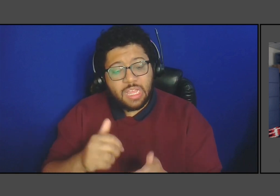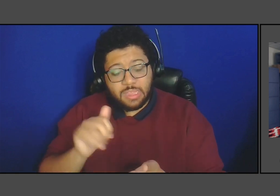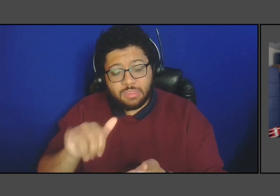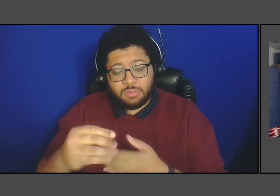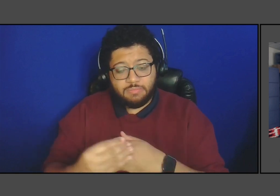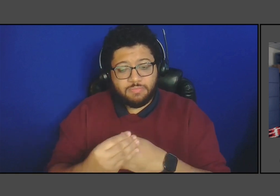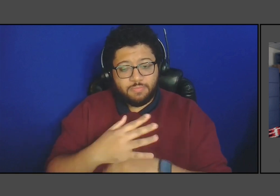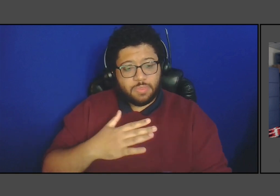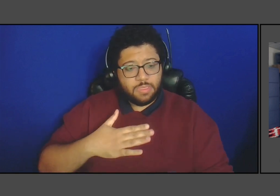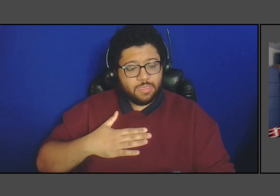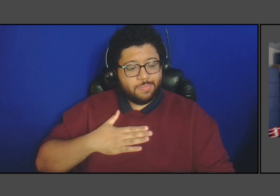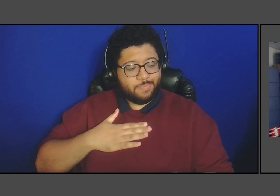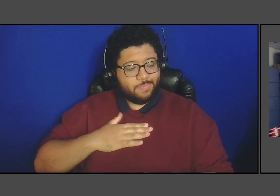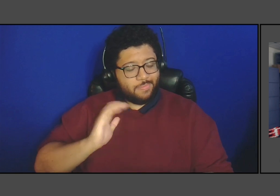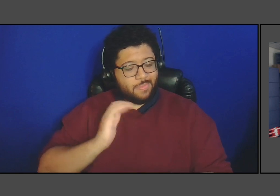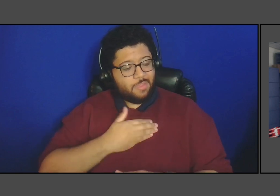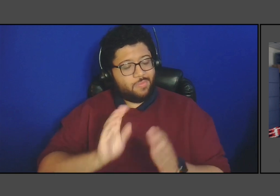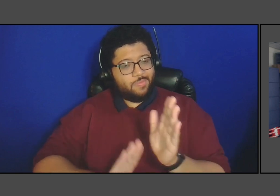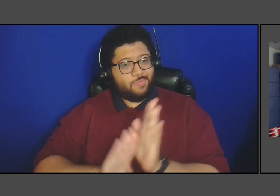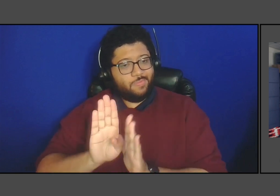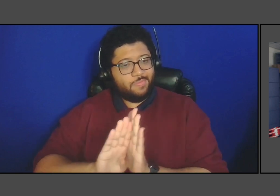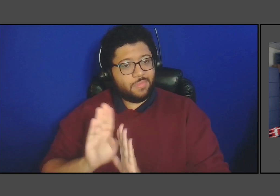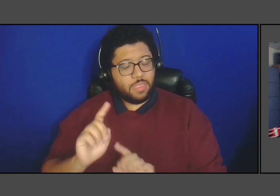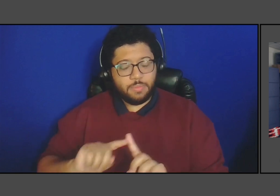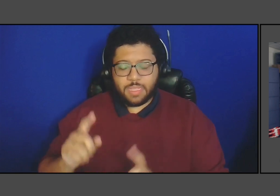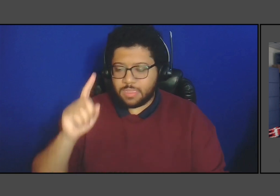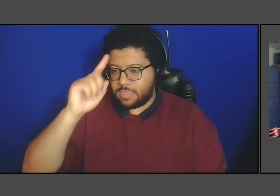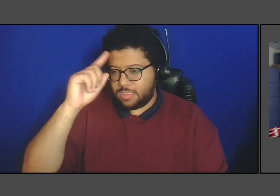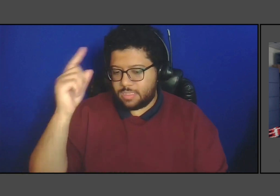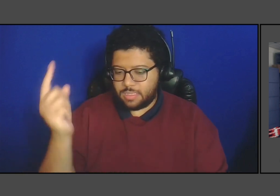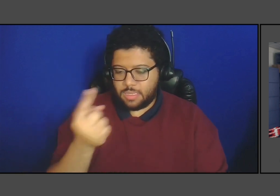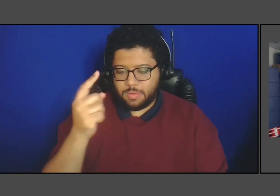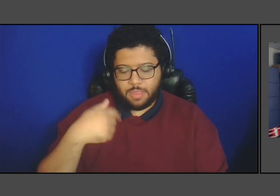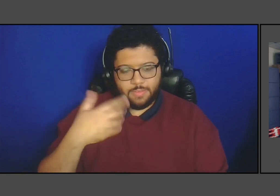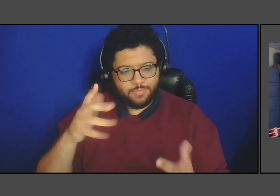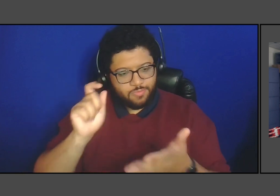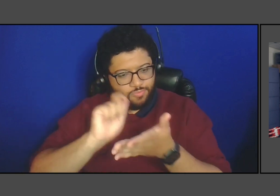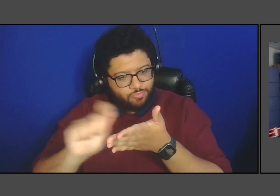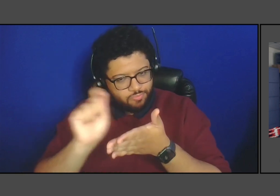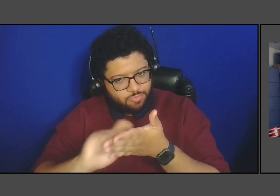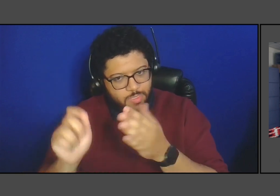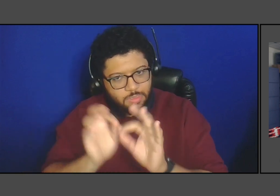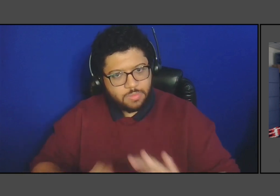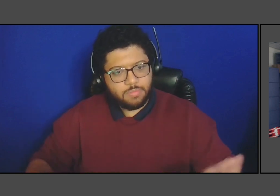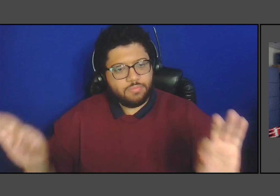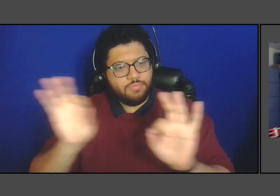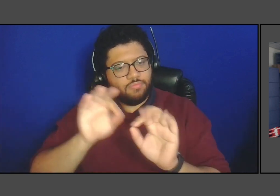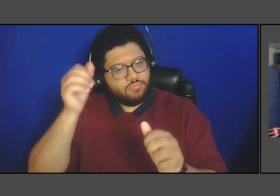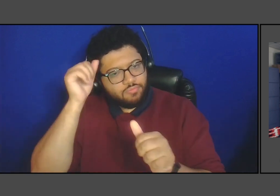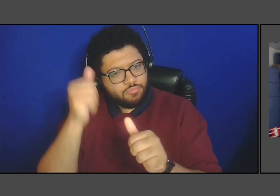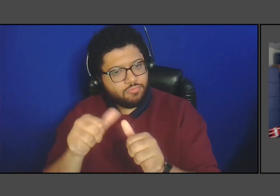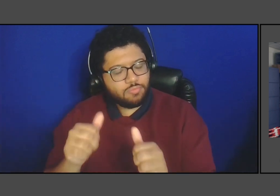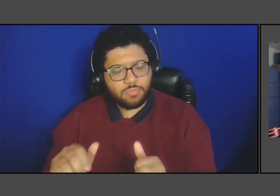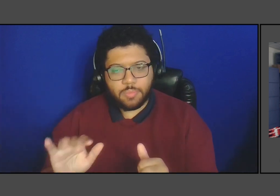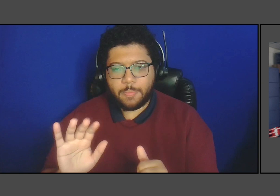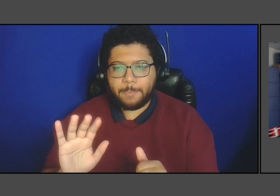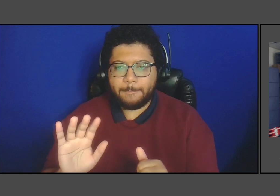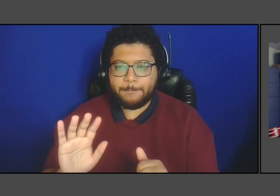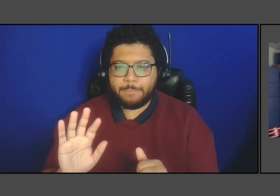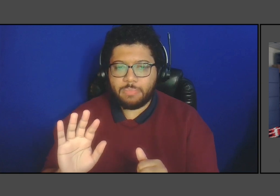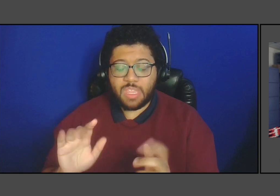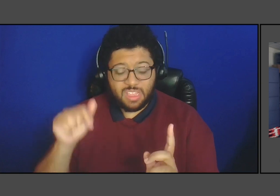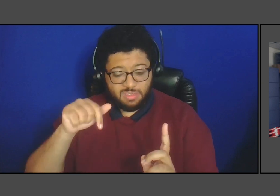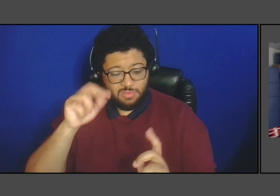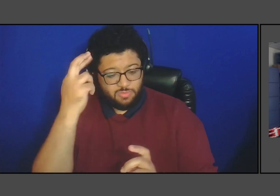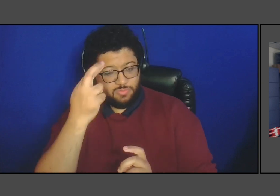something that I have written about that I think is important to remember, and that is that, and this is why I think I